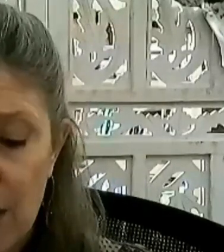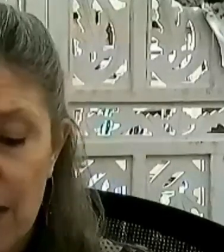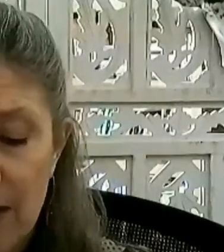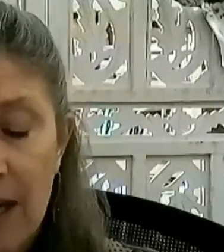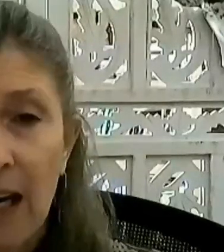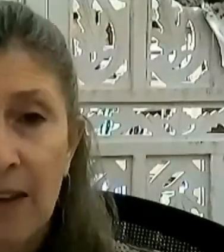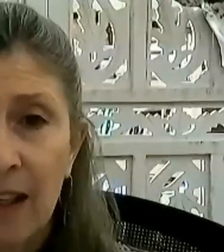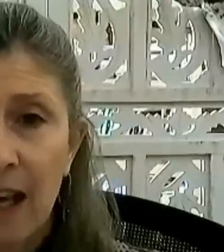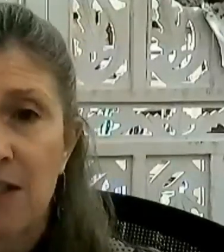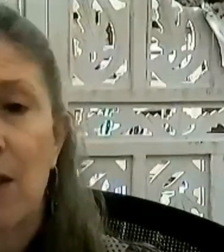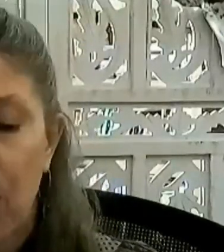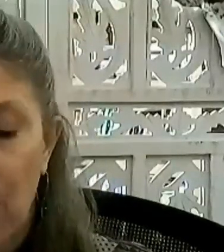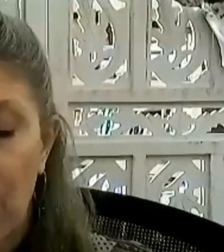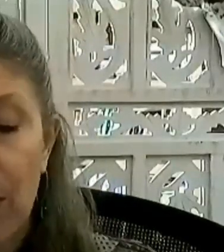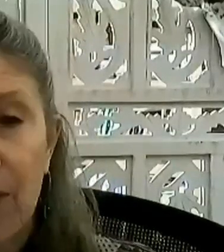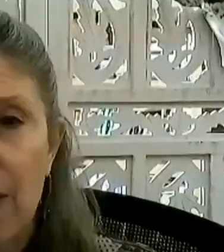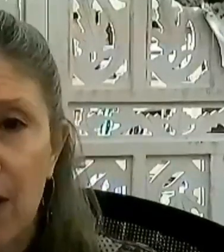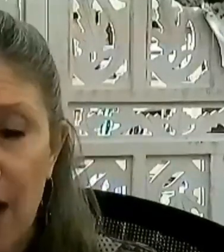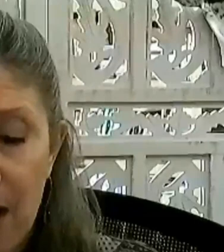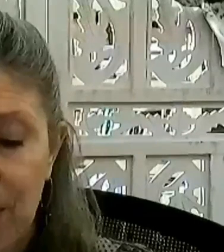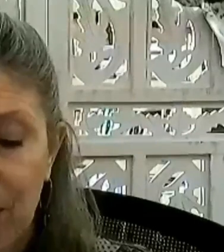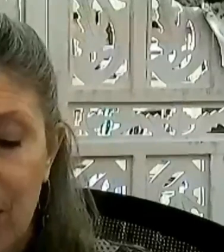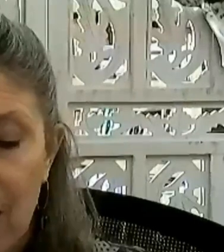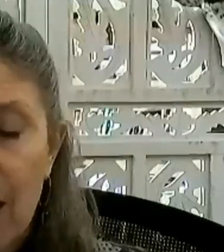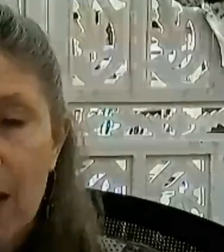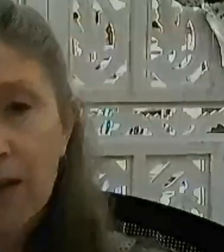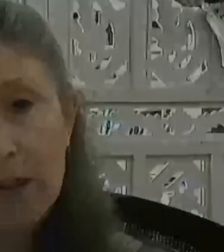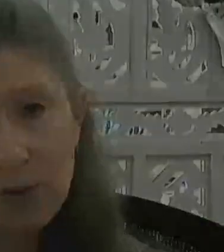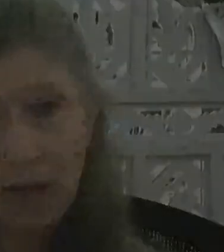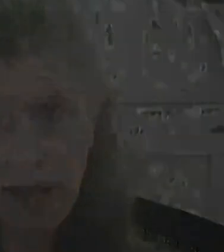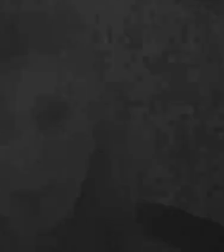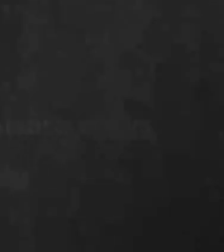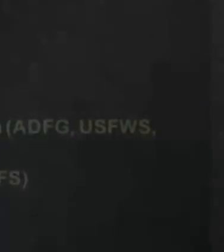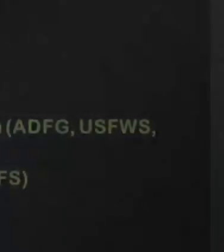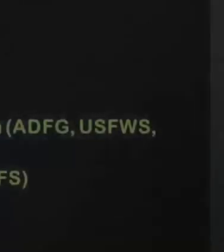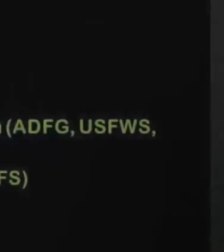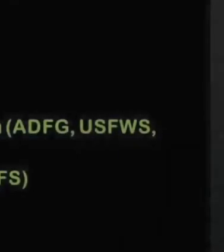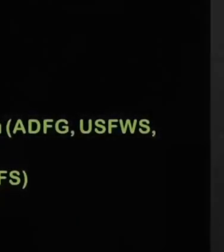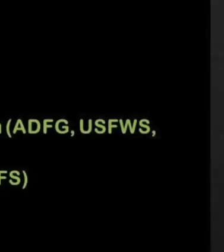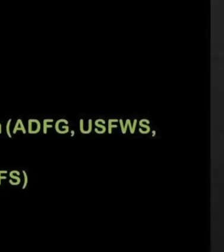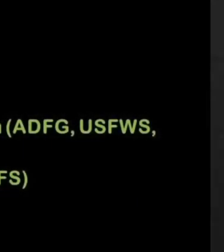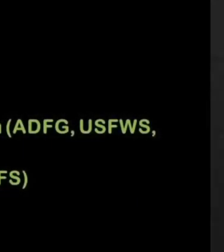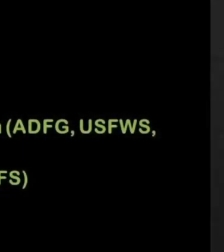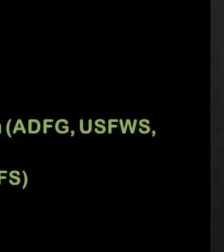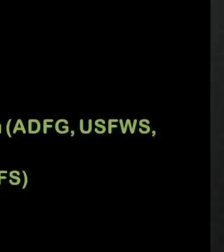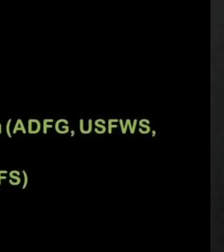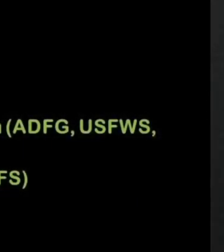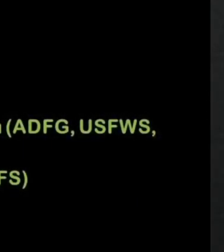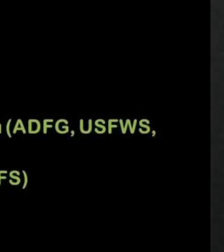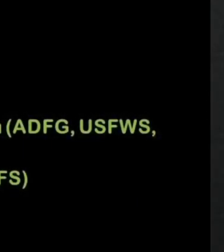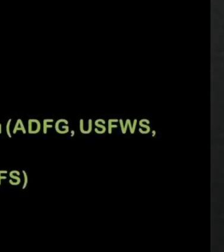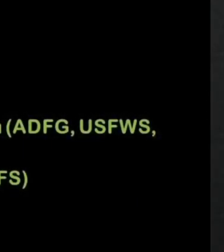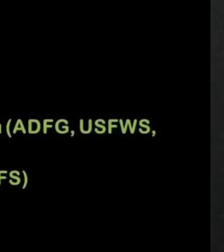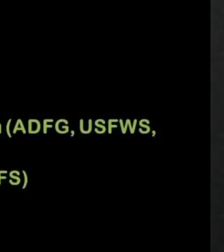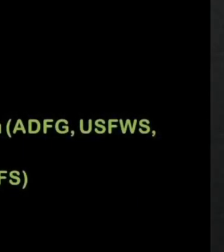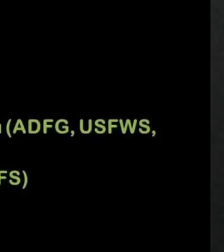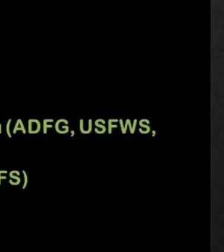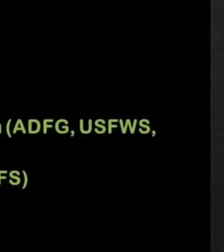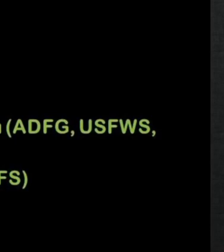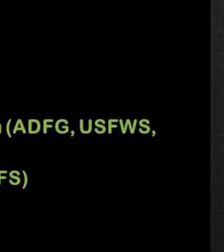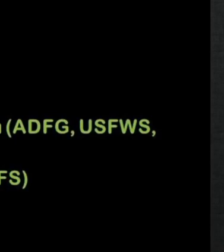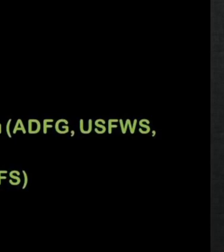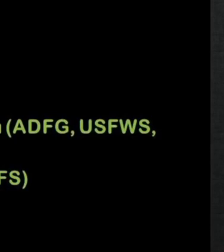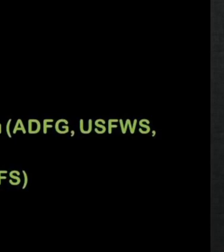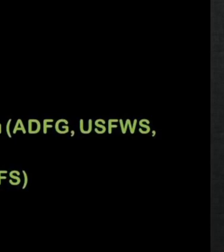U.S. Forest Service, and the Alaska Department of Fish and Game. This wolf habitat management program contained elements that were designed